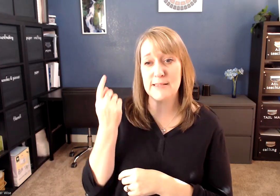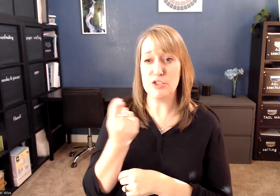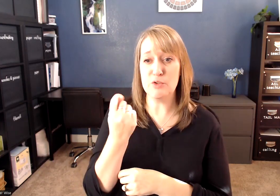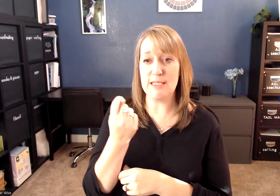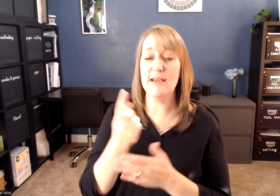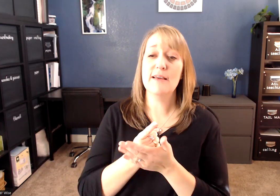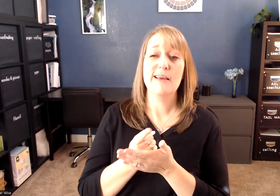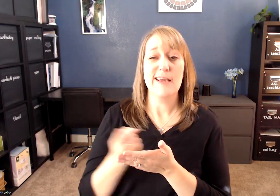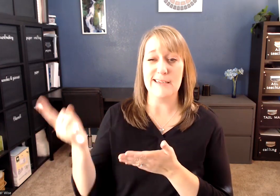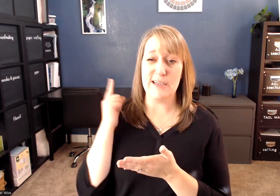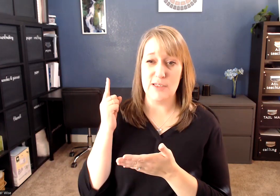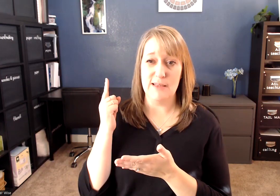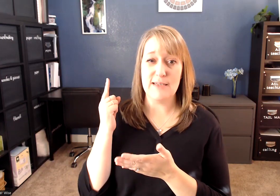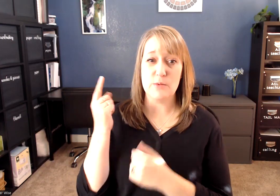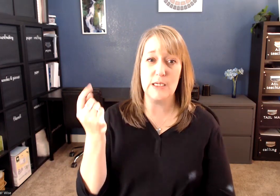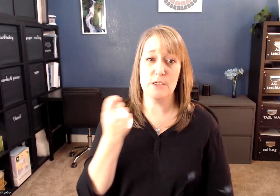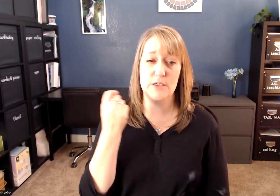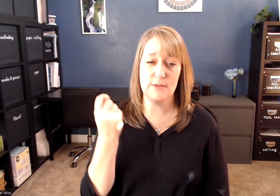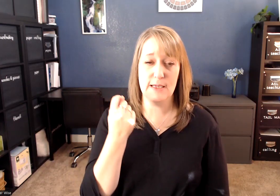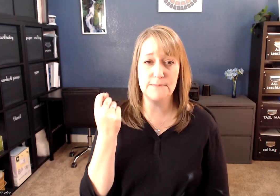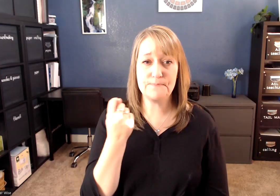past Tuesday, it's actually last week, Tuesday.